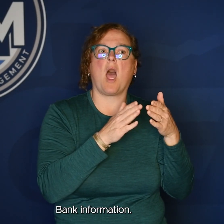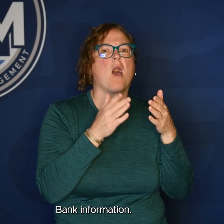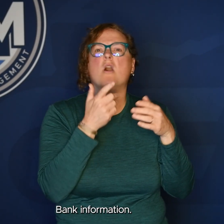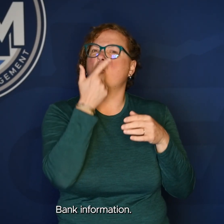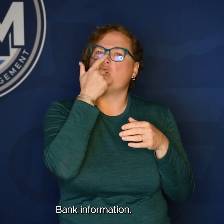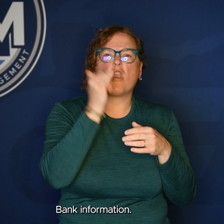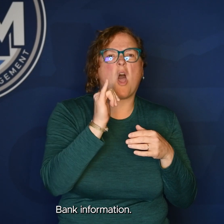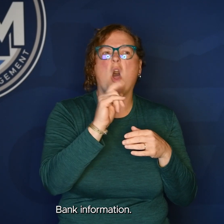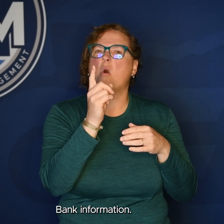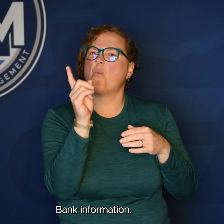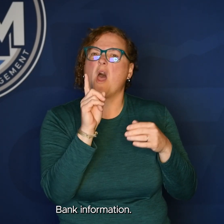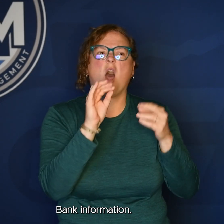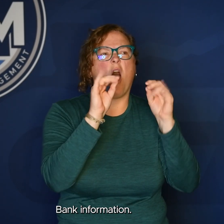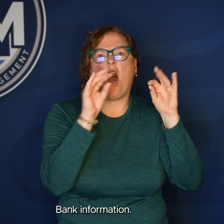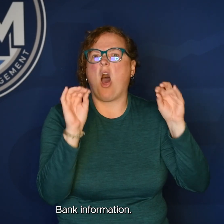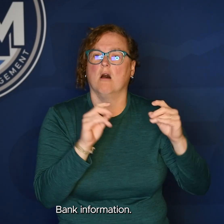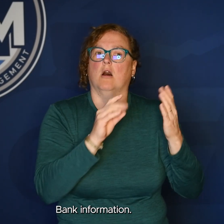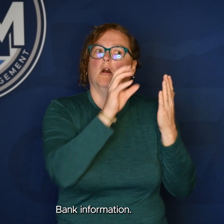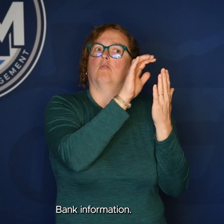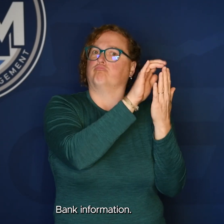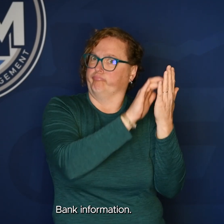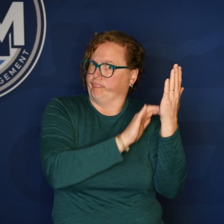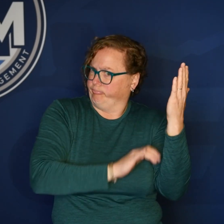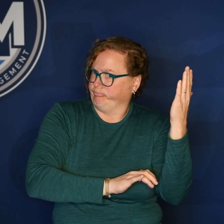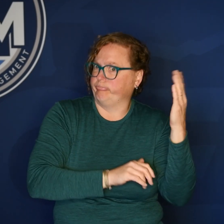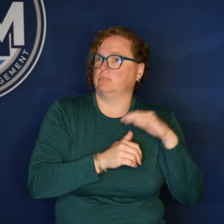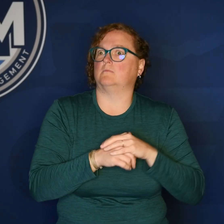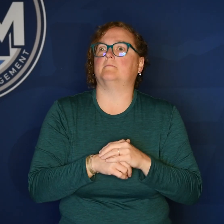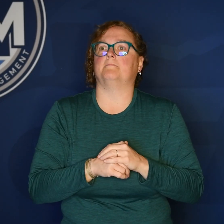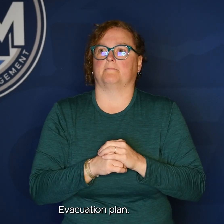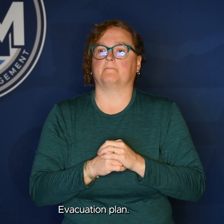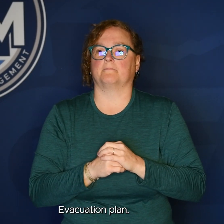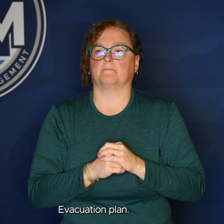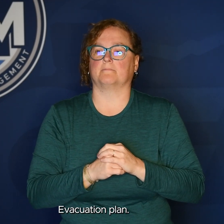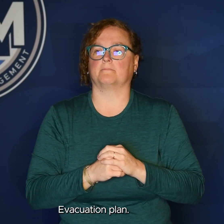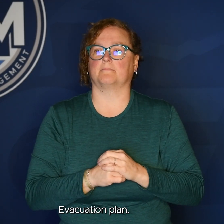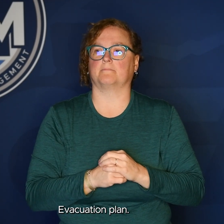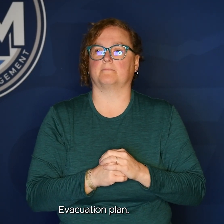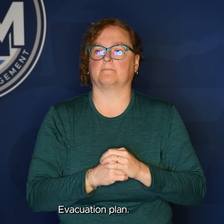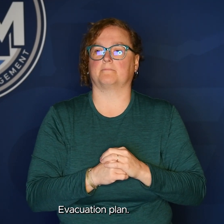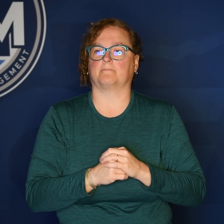Bank information. Evacuation plan.